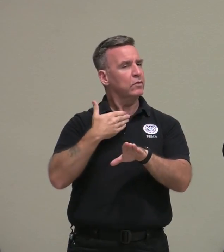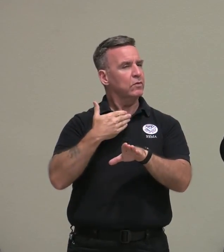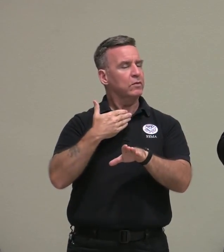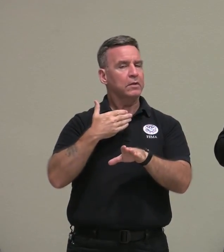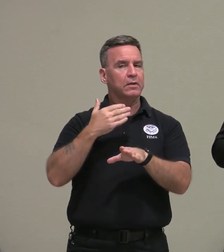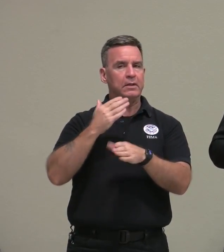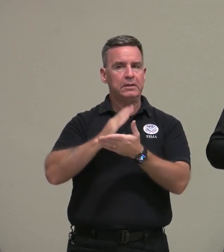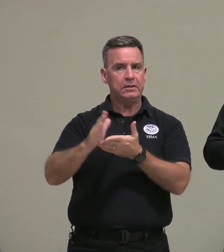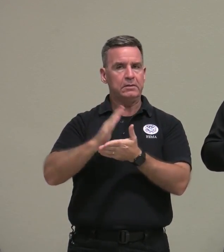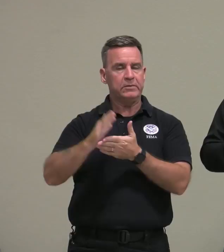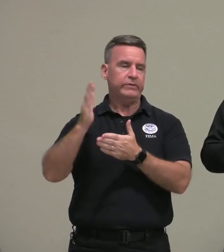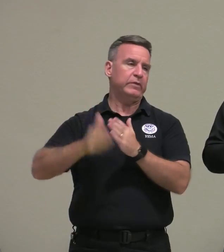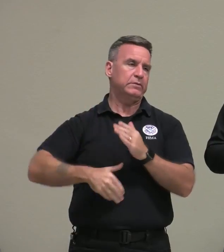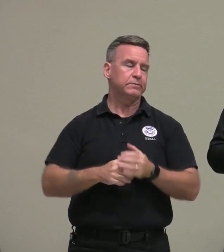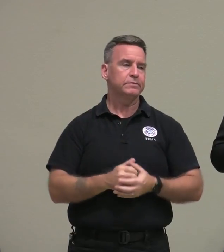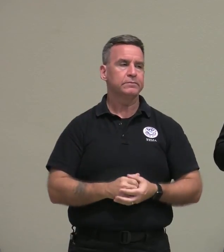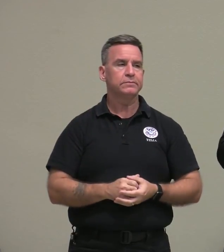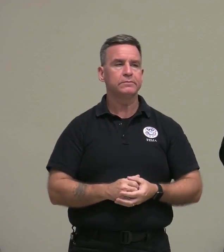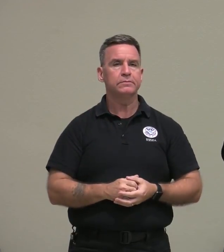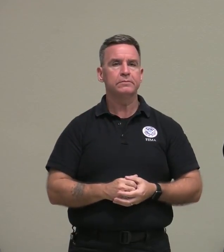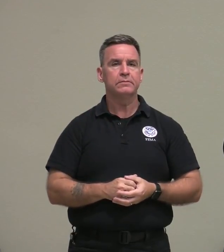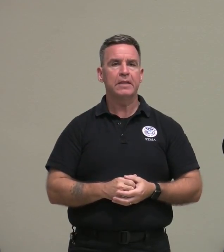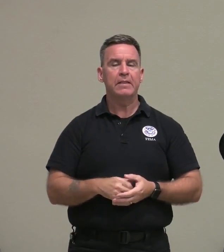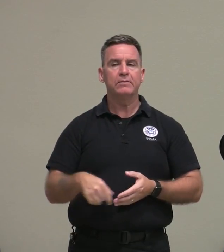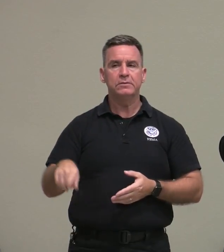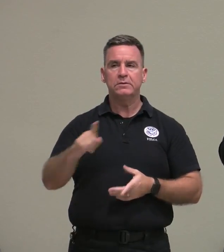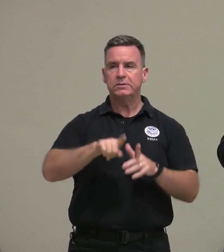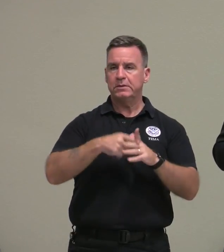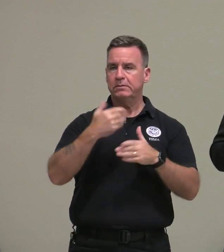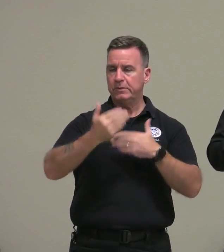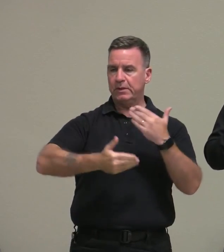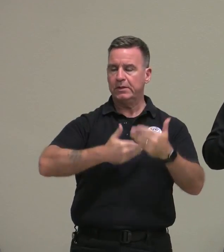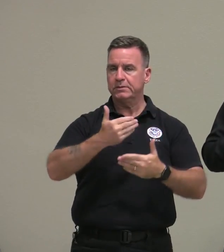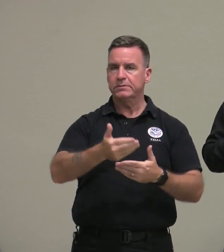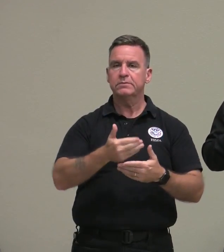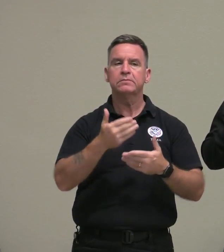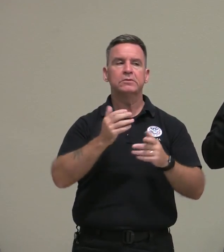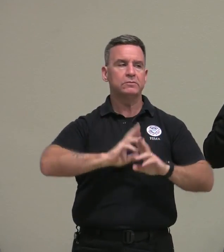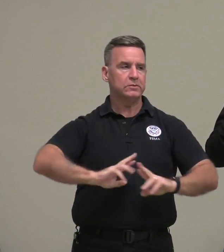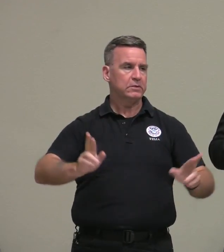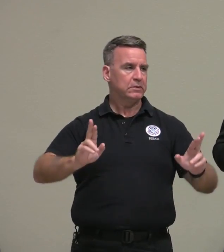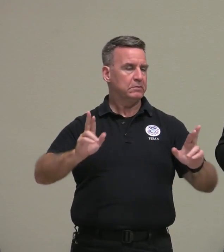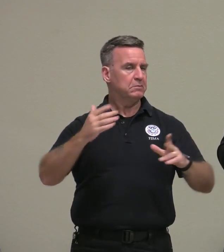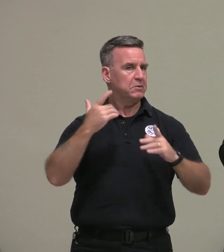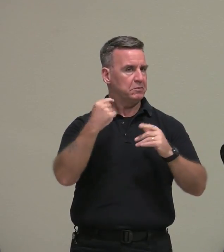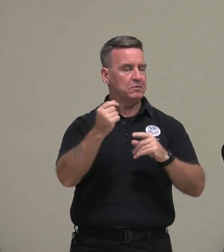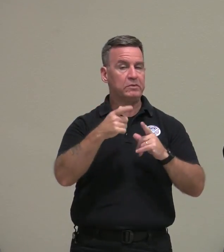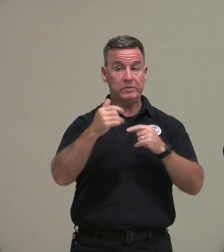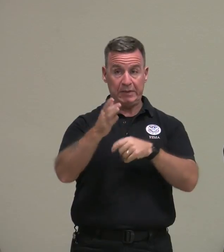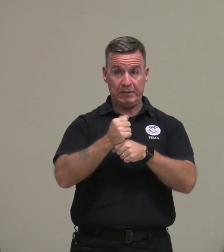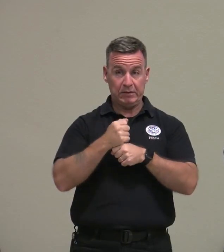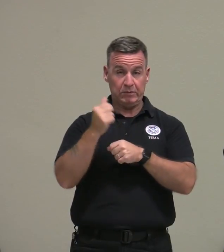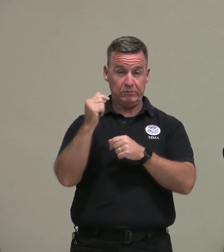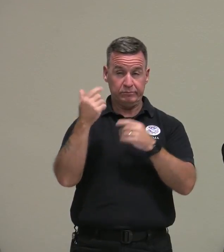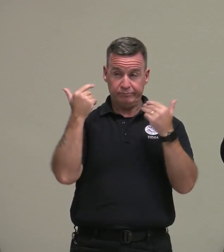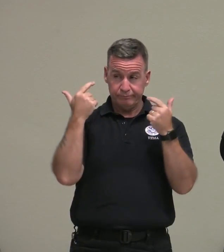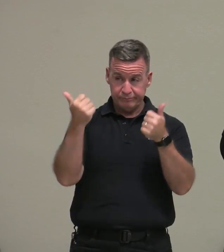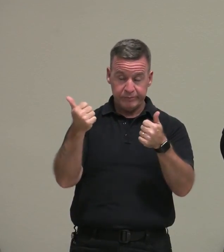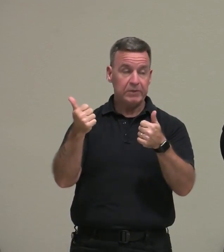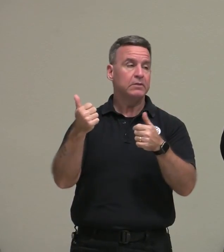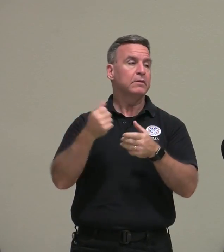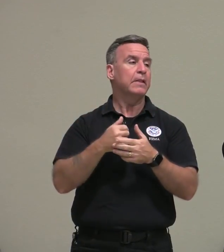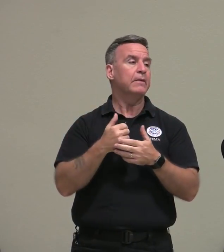that cleanup being completed. So you can start the process, be ready to go once you receive the green light.